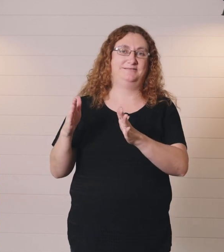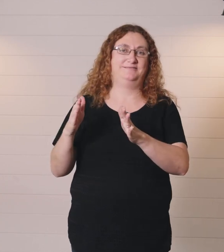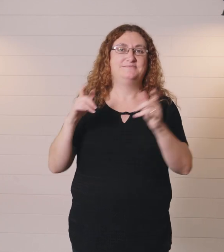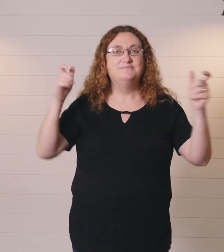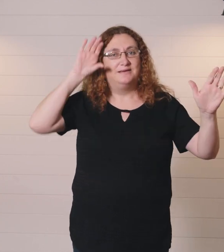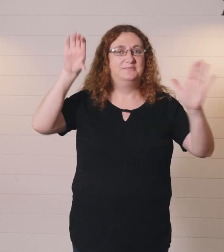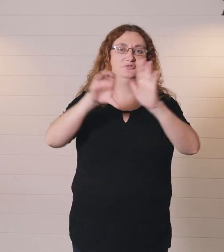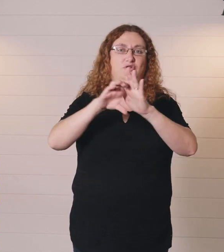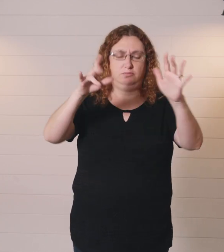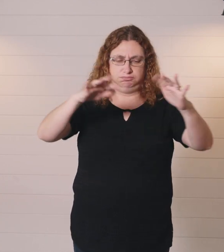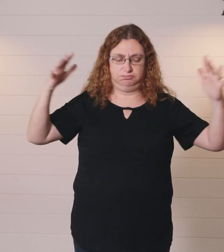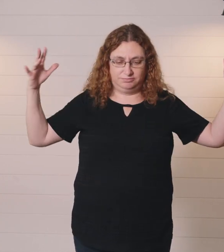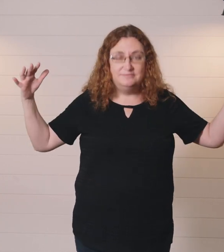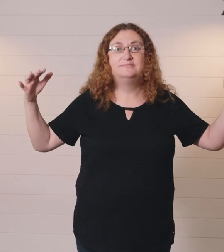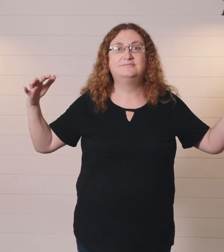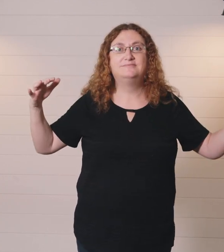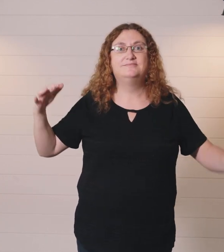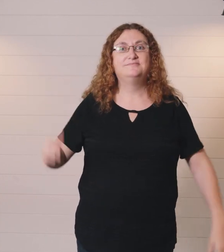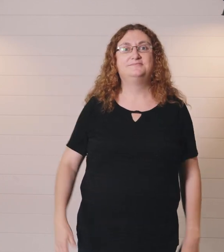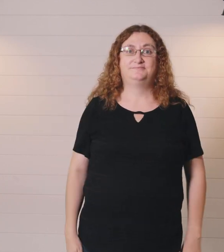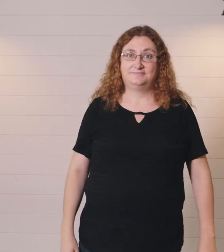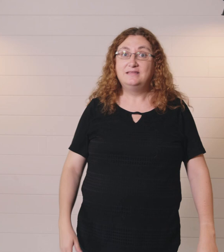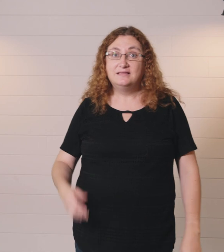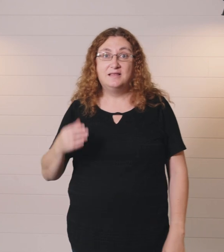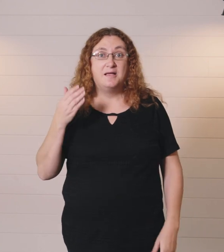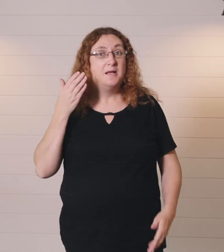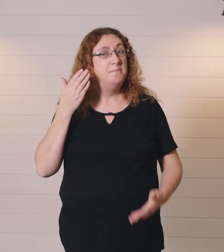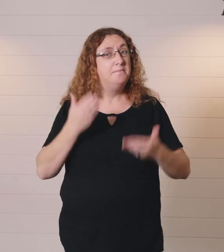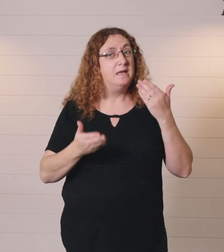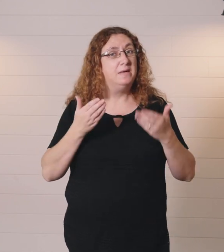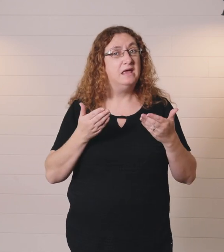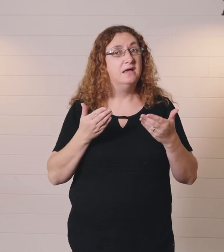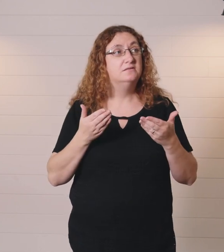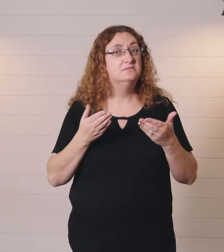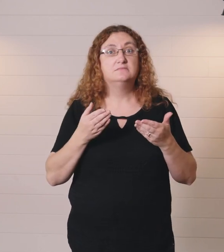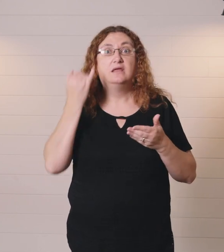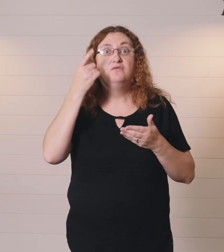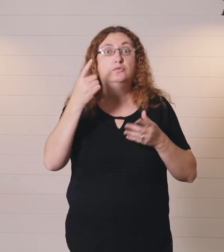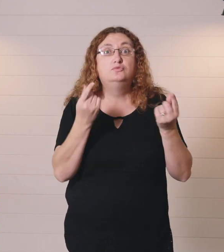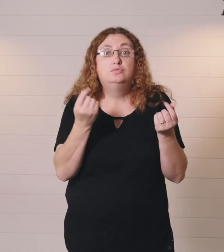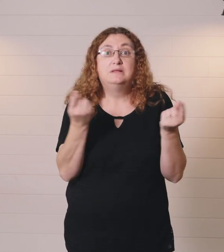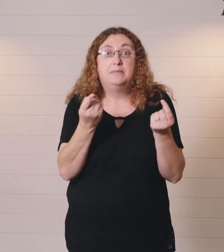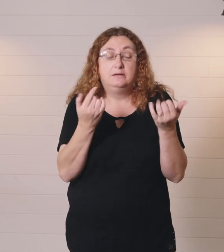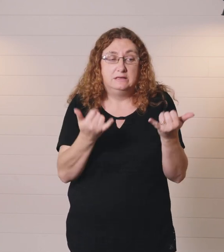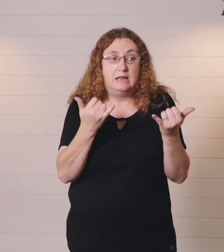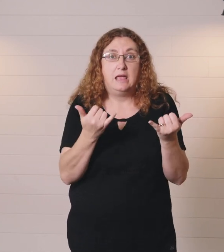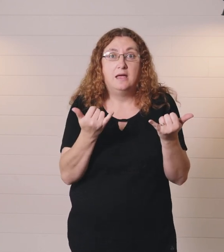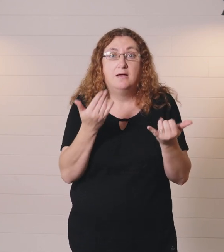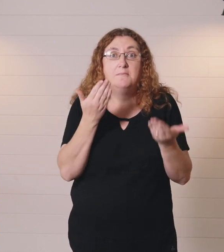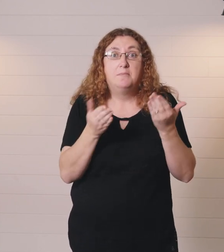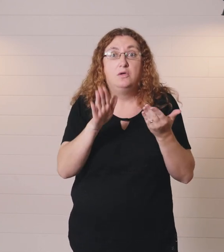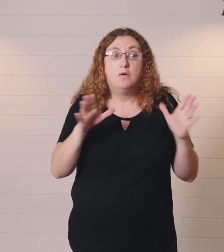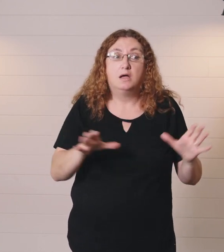of humankind. You see, a decision made by a family today might not bear fruit for the kingdom for four generations from